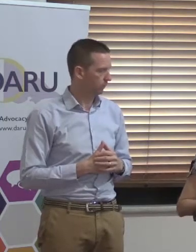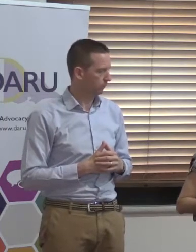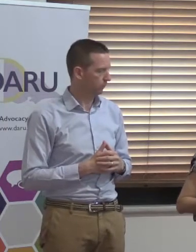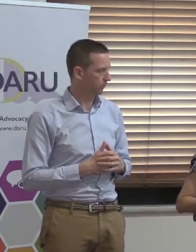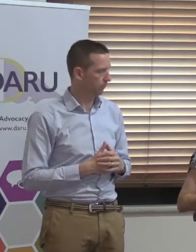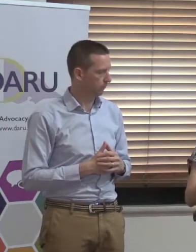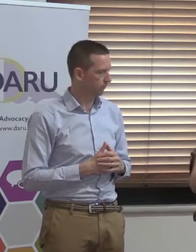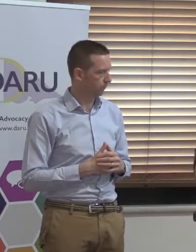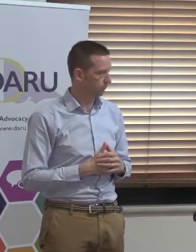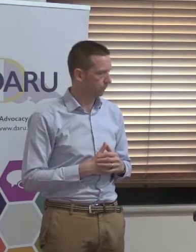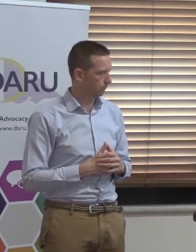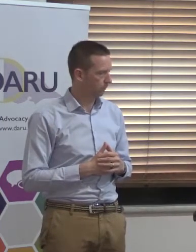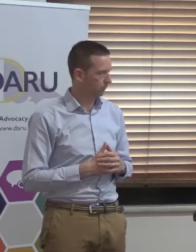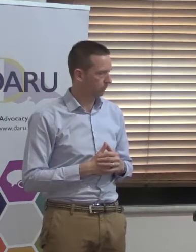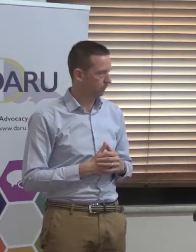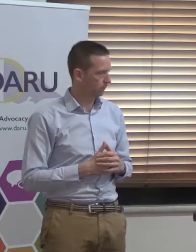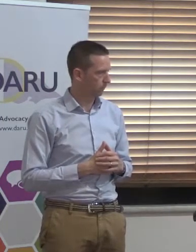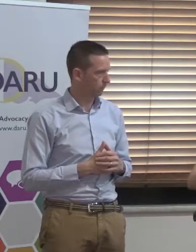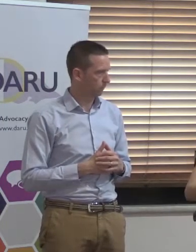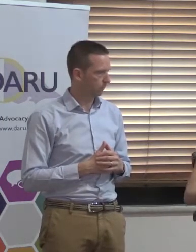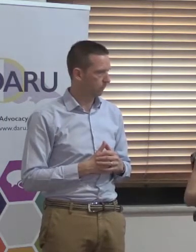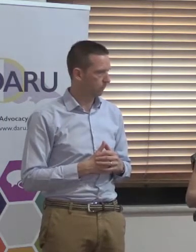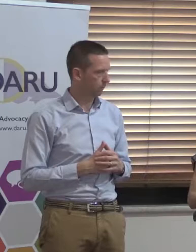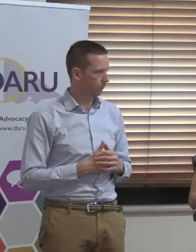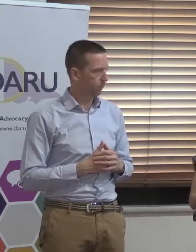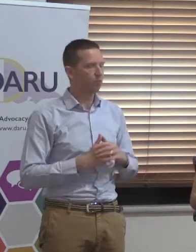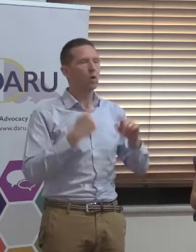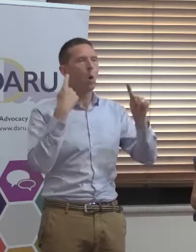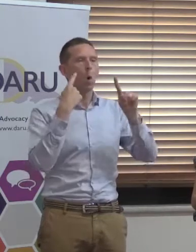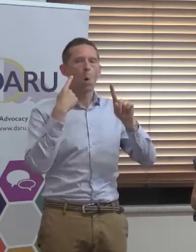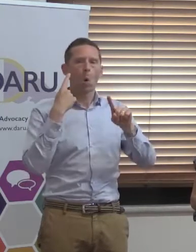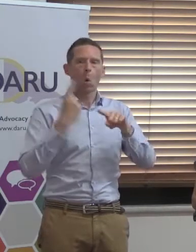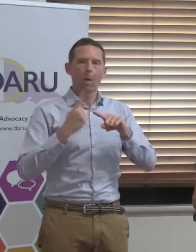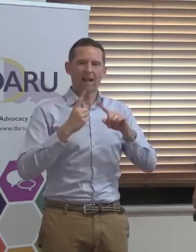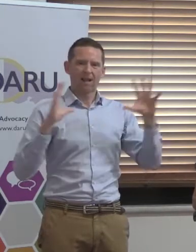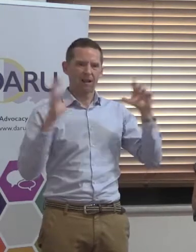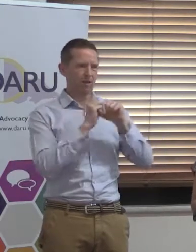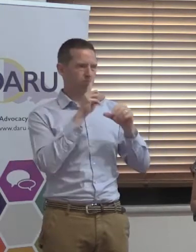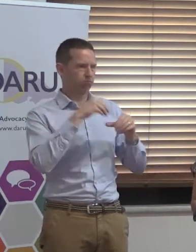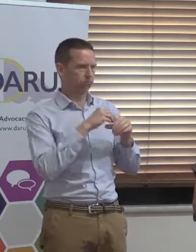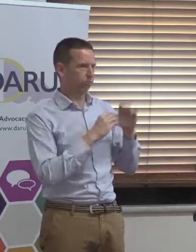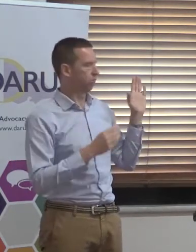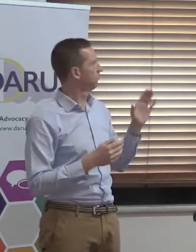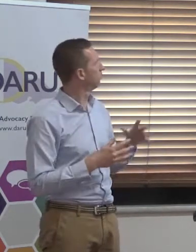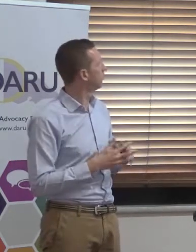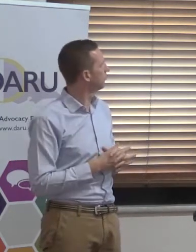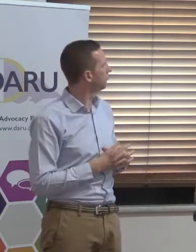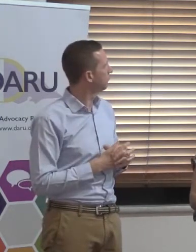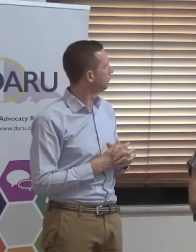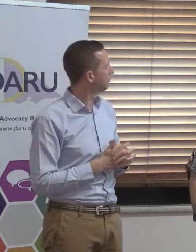move on. So just a quick overview of the content.